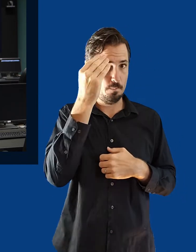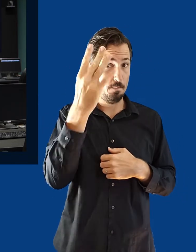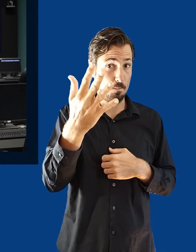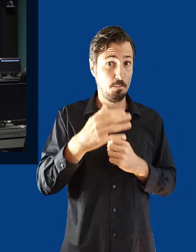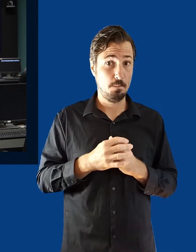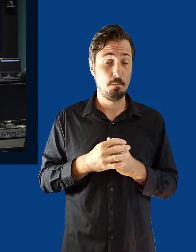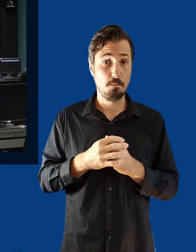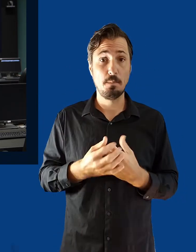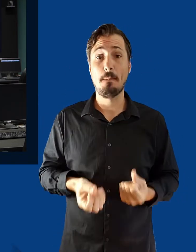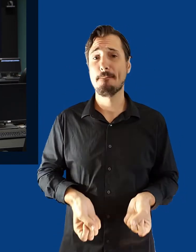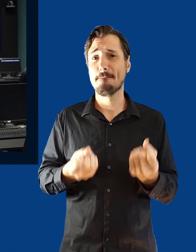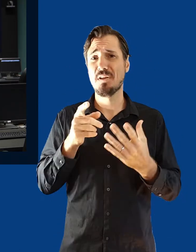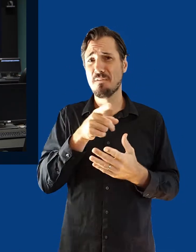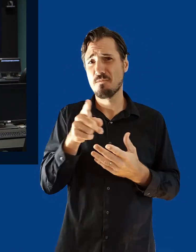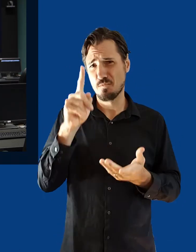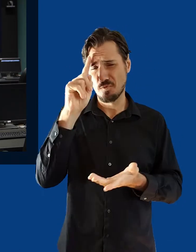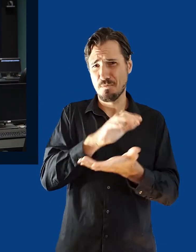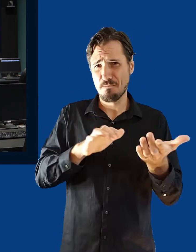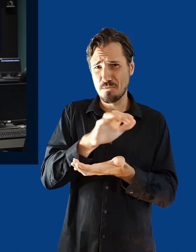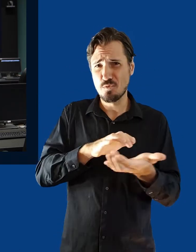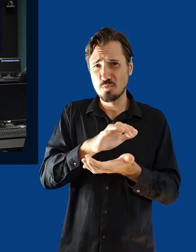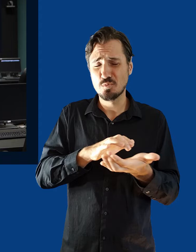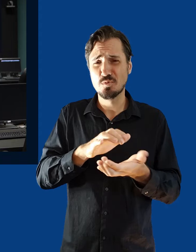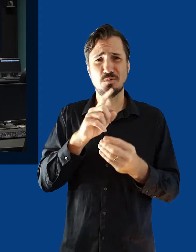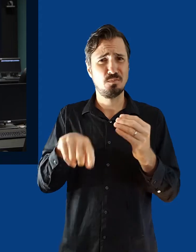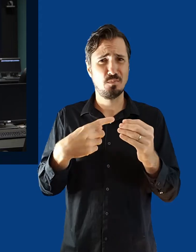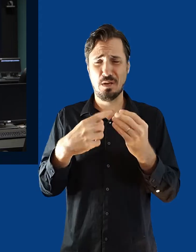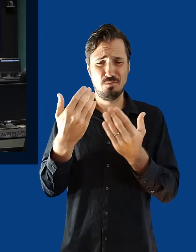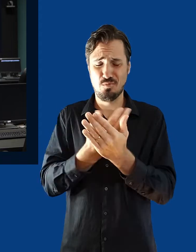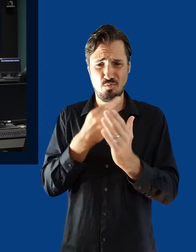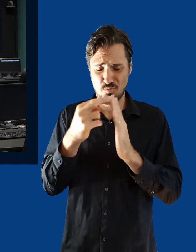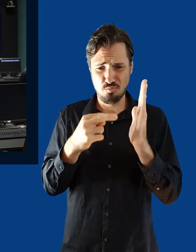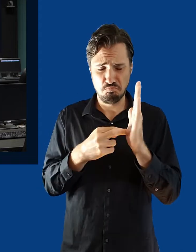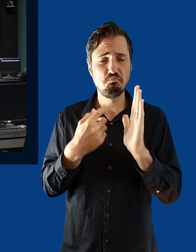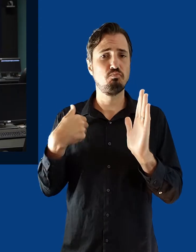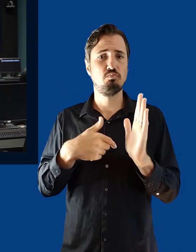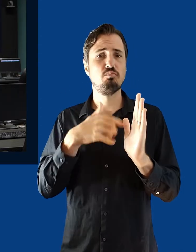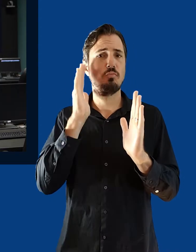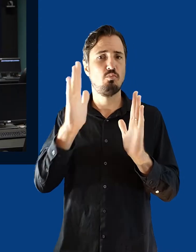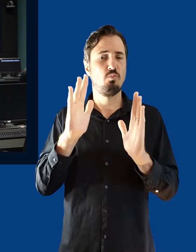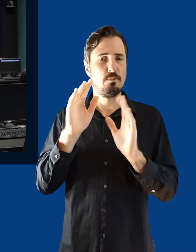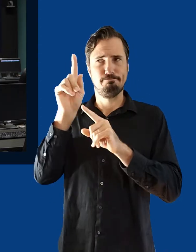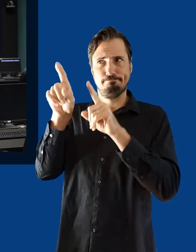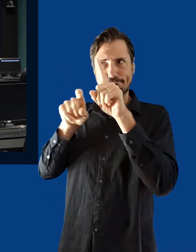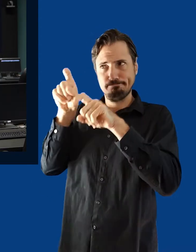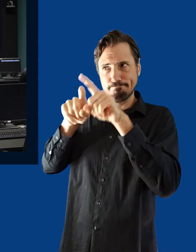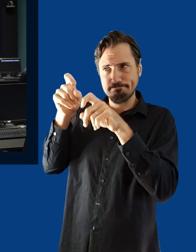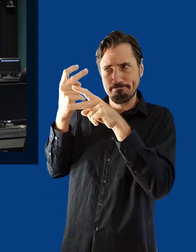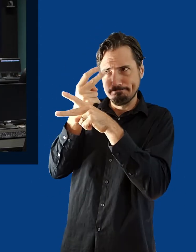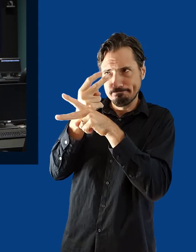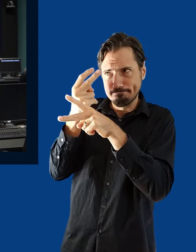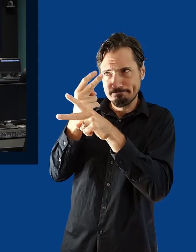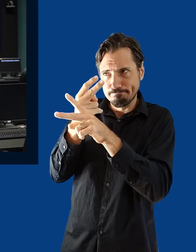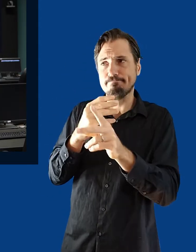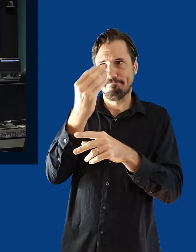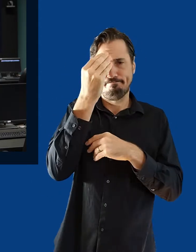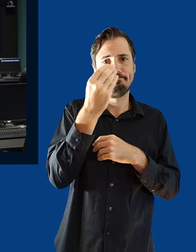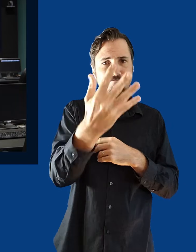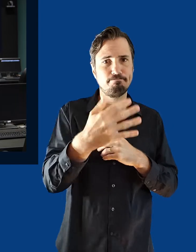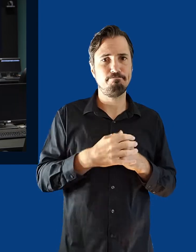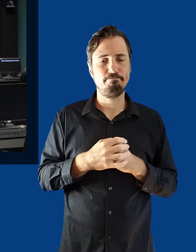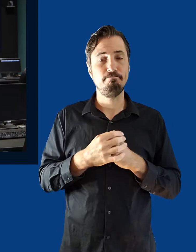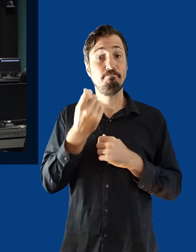and we are working to clarify those questions for all of you. These rules are now in effect and will remain in effect until at least April